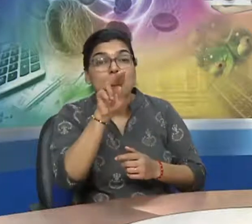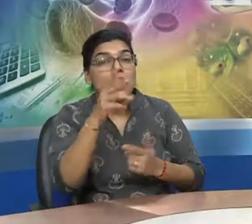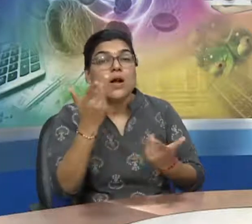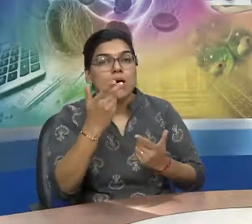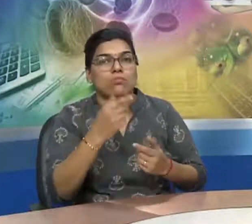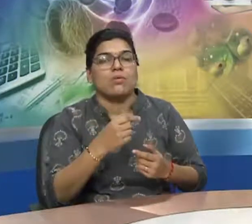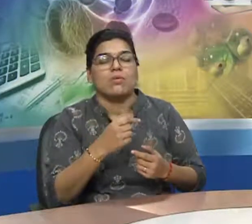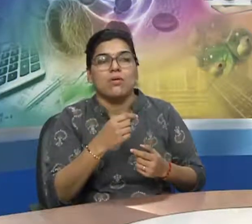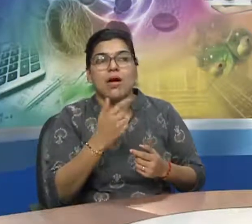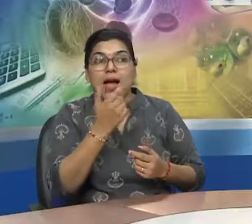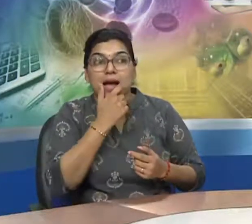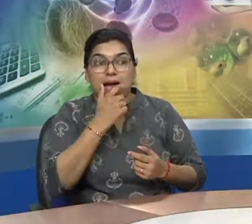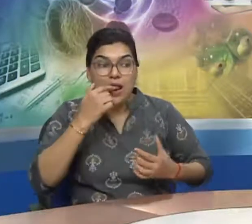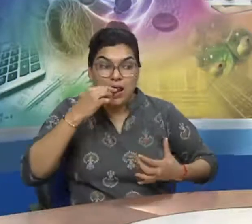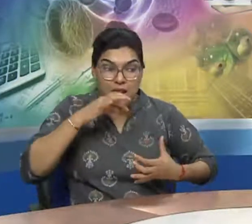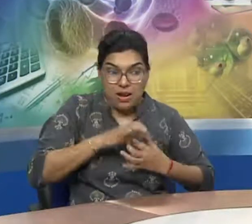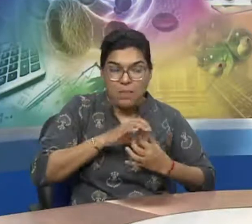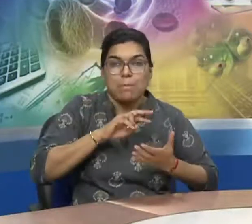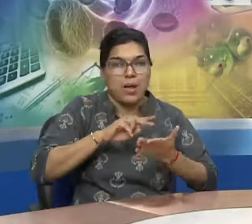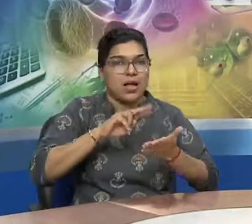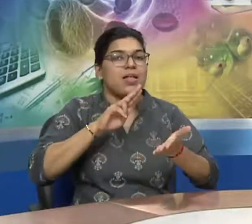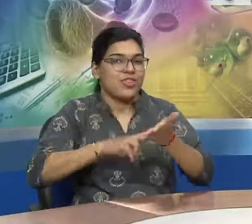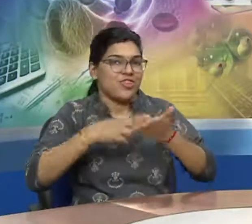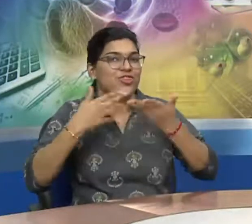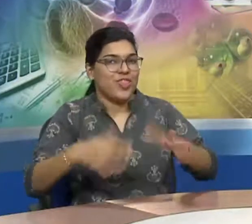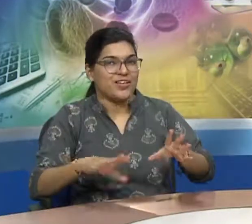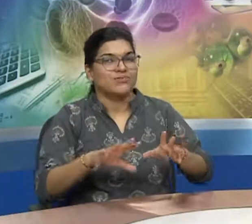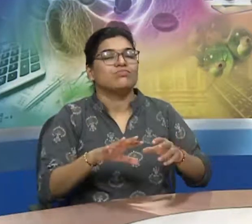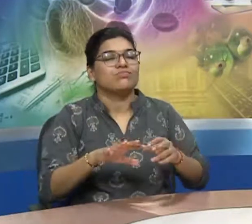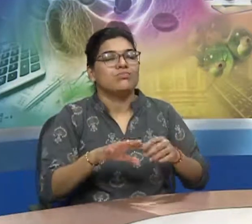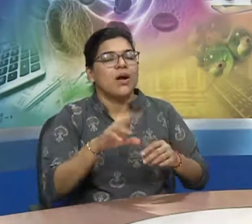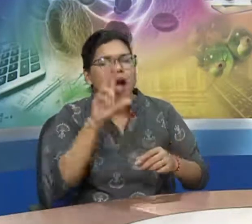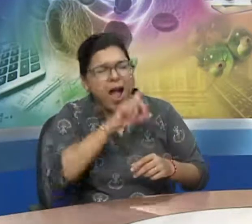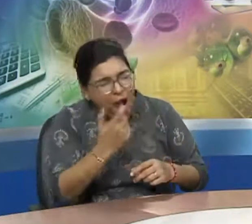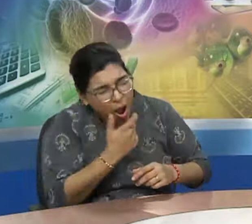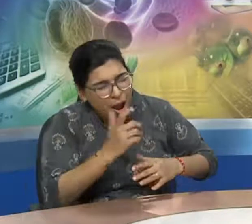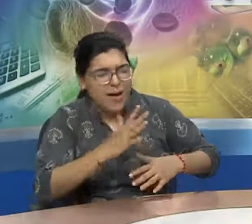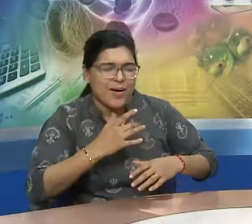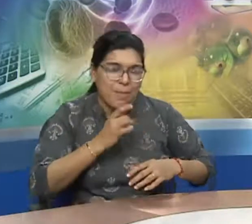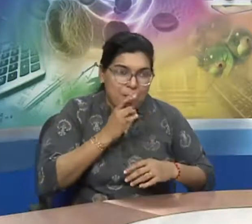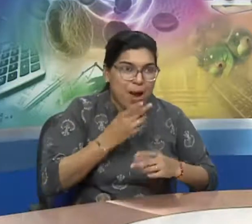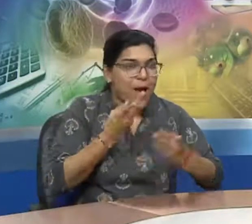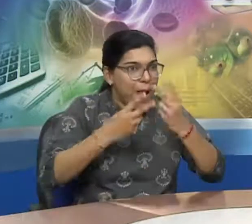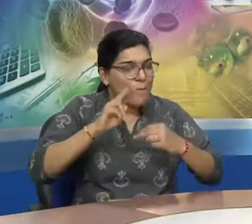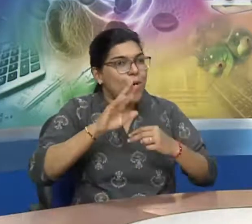meaning is shown on the right side of the screen. It means laughter that is natural.